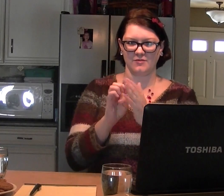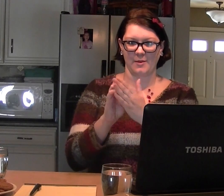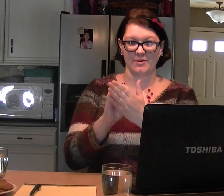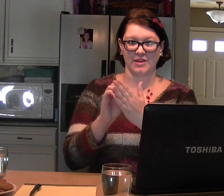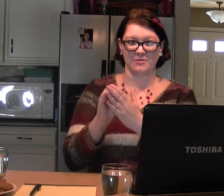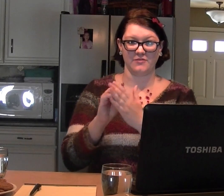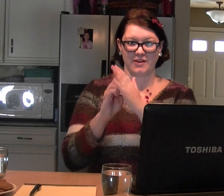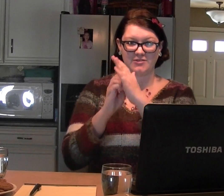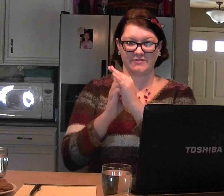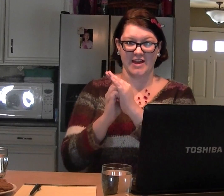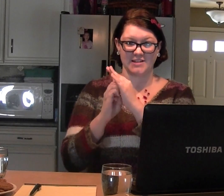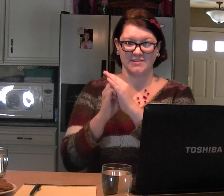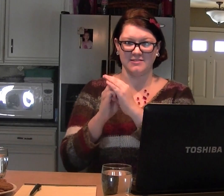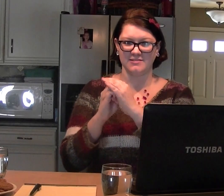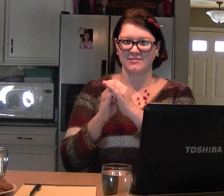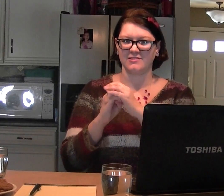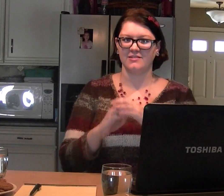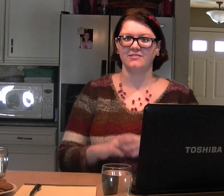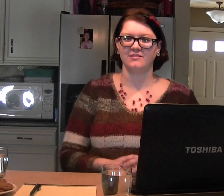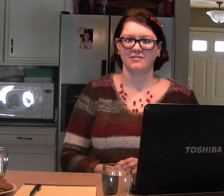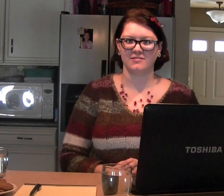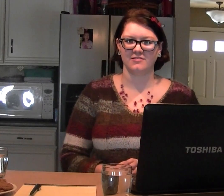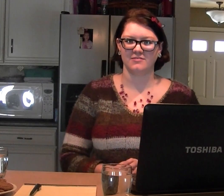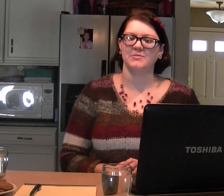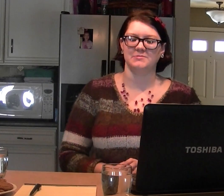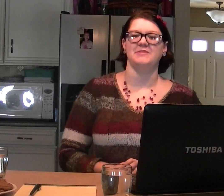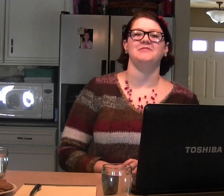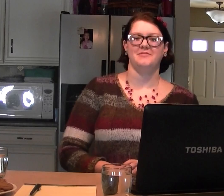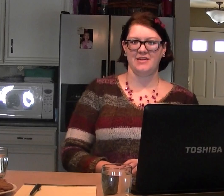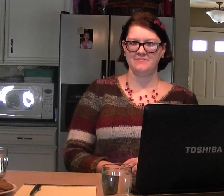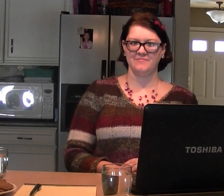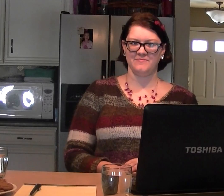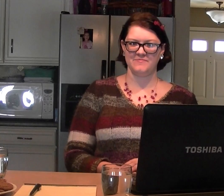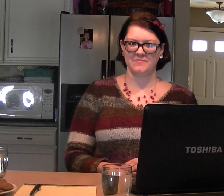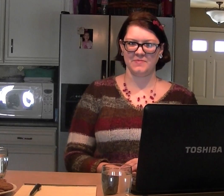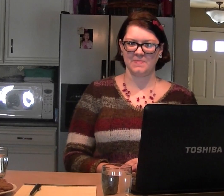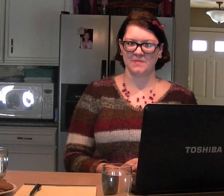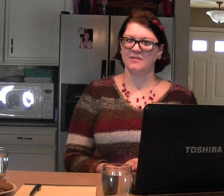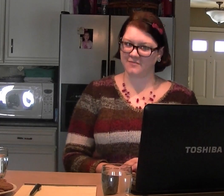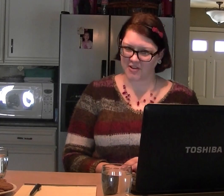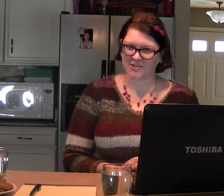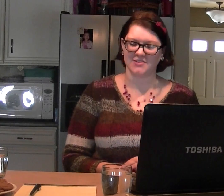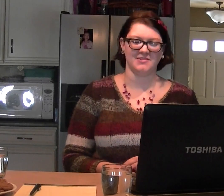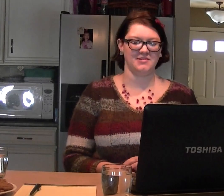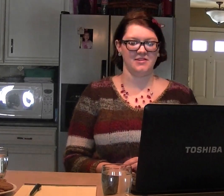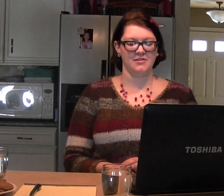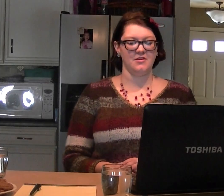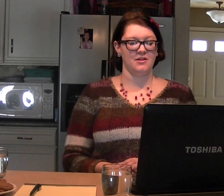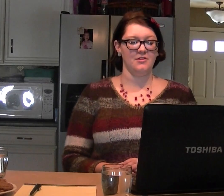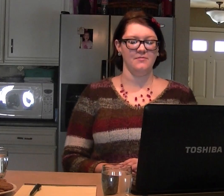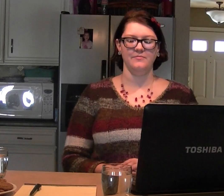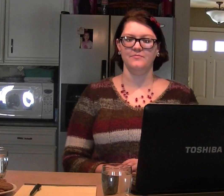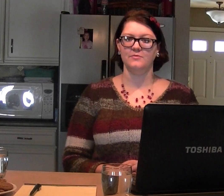Remember to keep your fingers flat. Much better, okay? Very good. What's